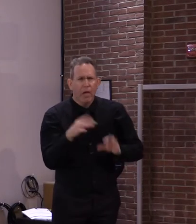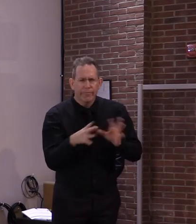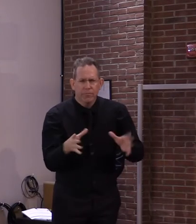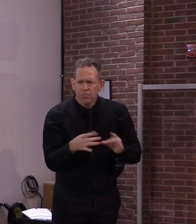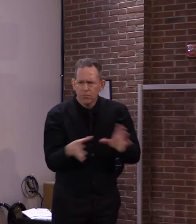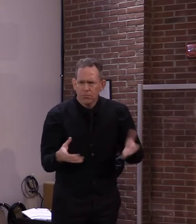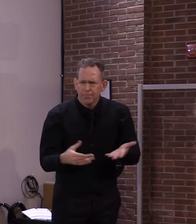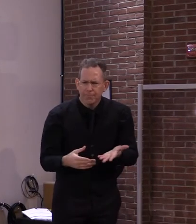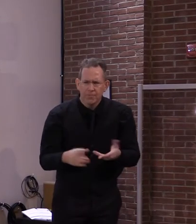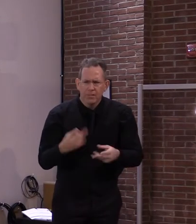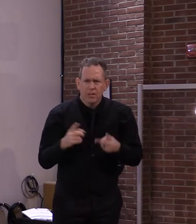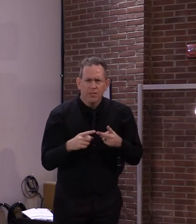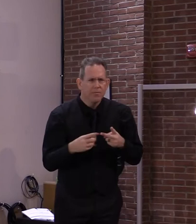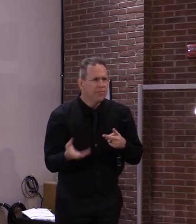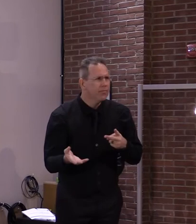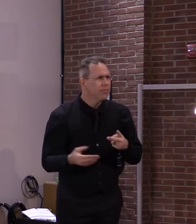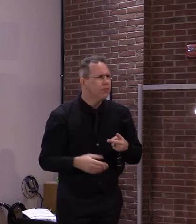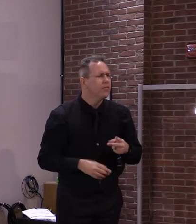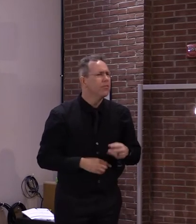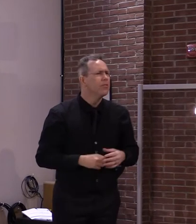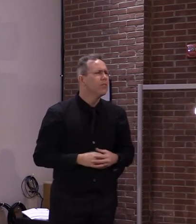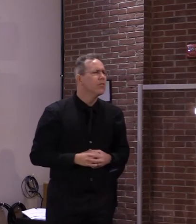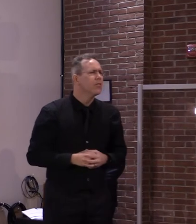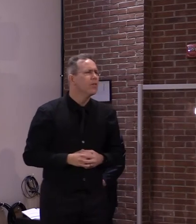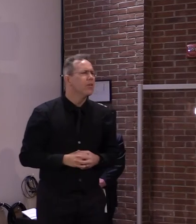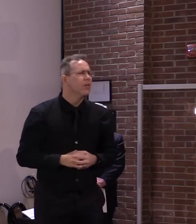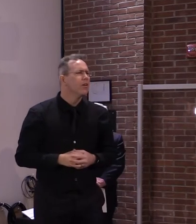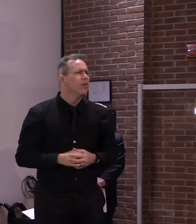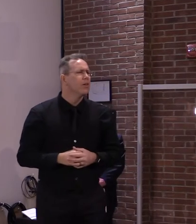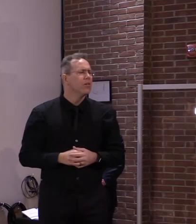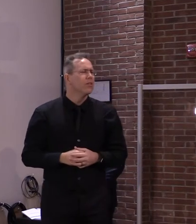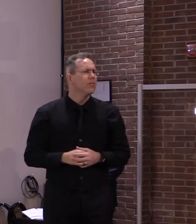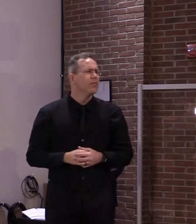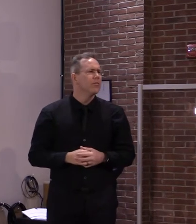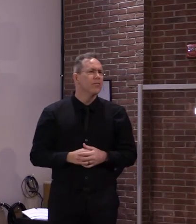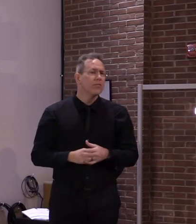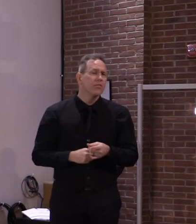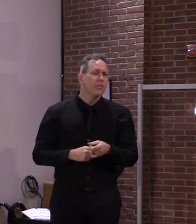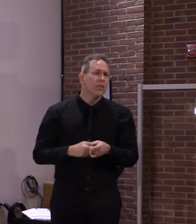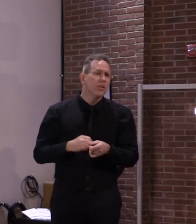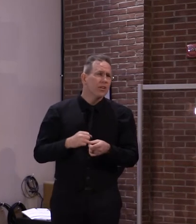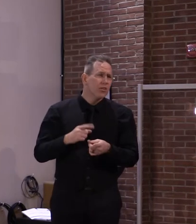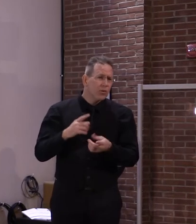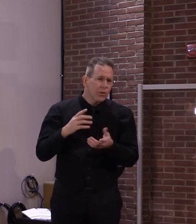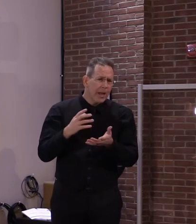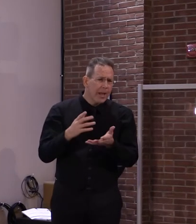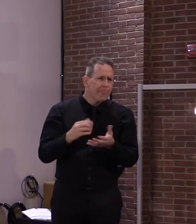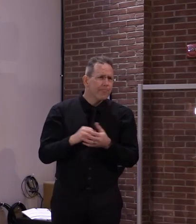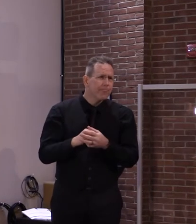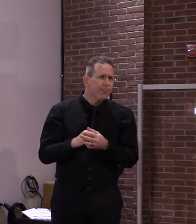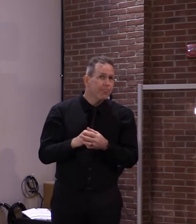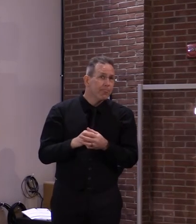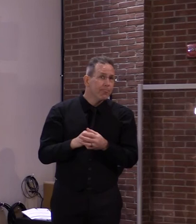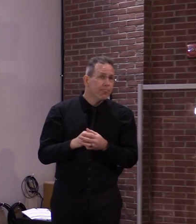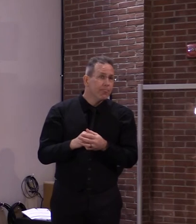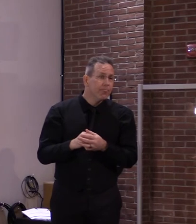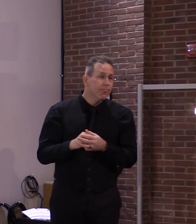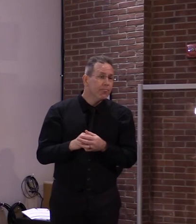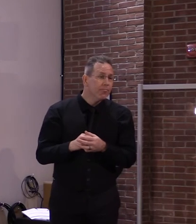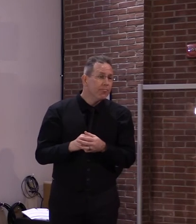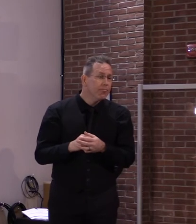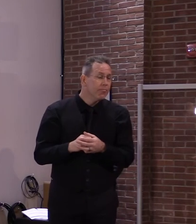um and so whether uh you're seeing any positive trends uh i've realized that we've this uh been sort of working on this